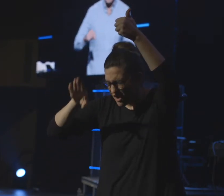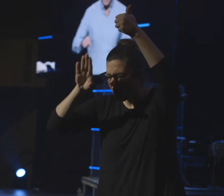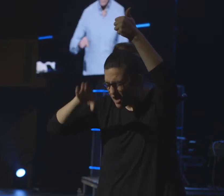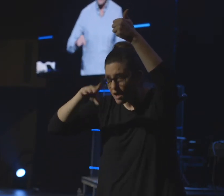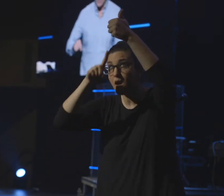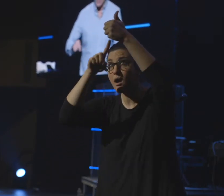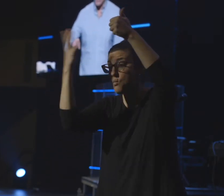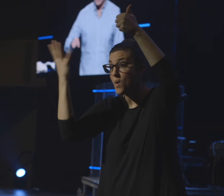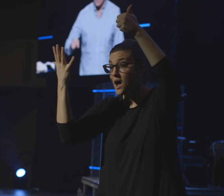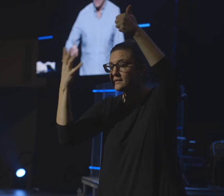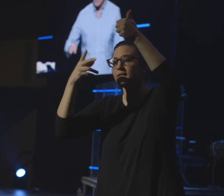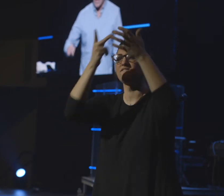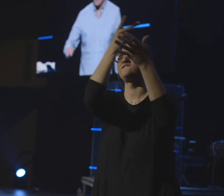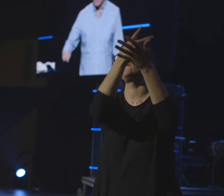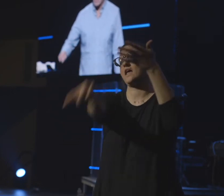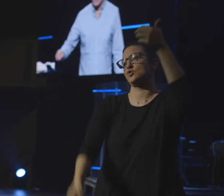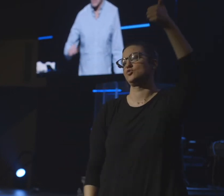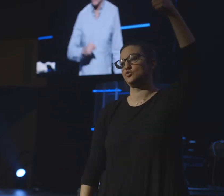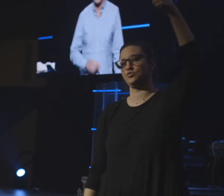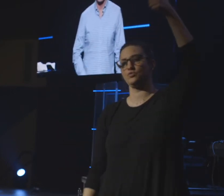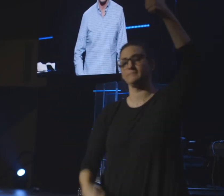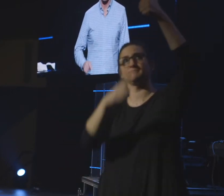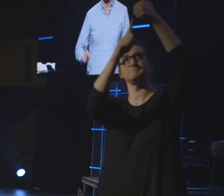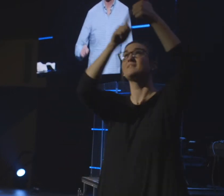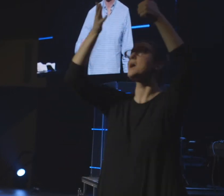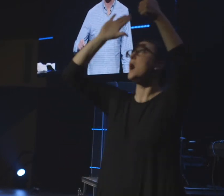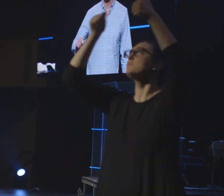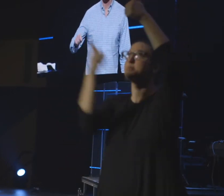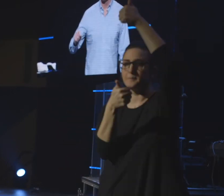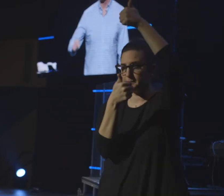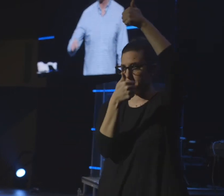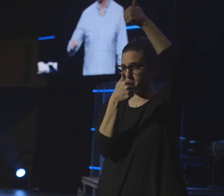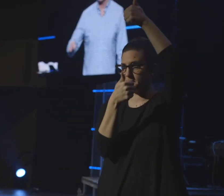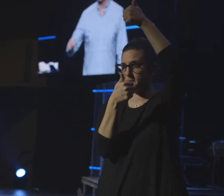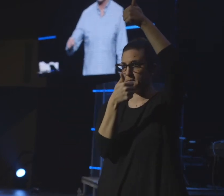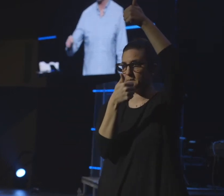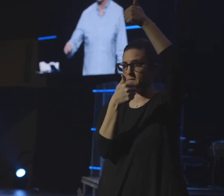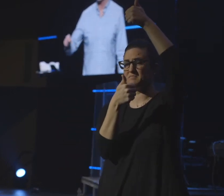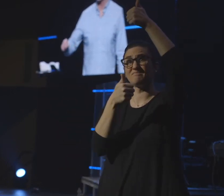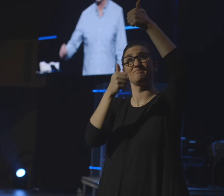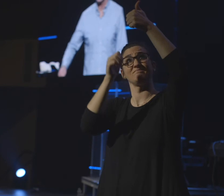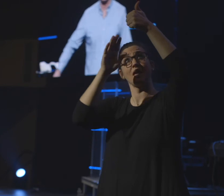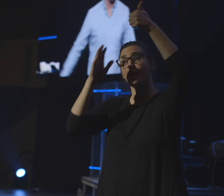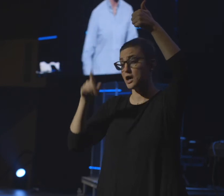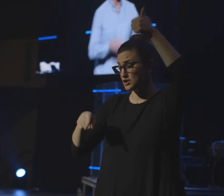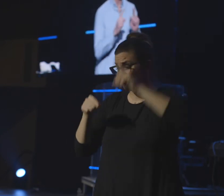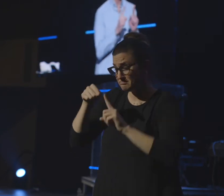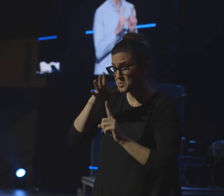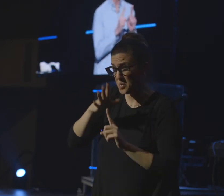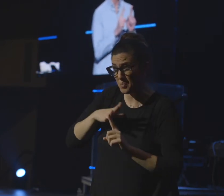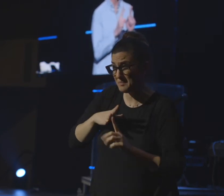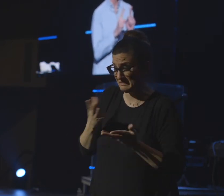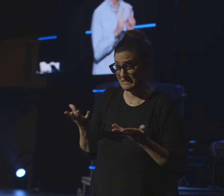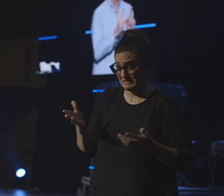had not born Abraham any children. A woman in this culture that could not have children was a failure. That